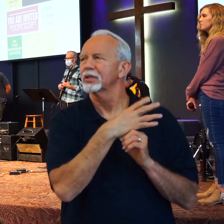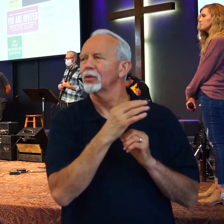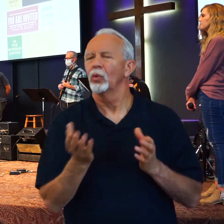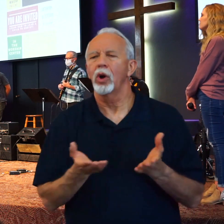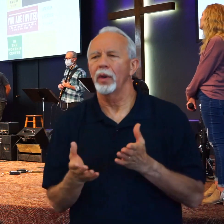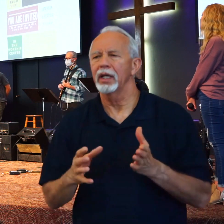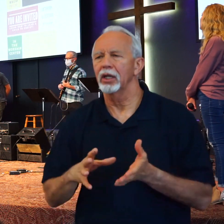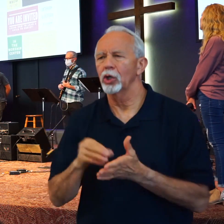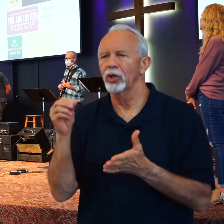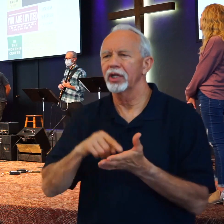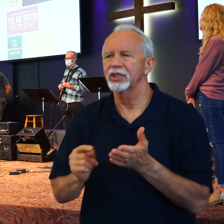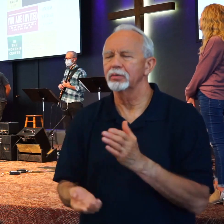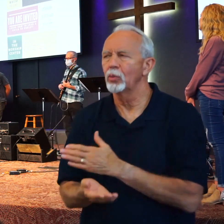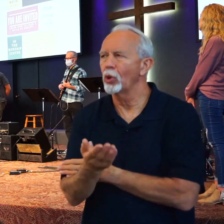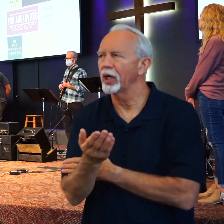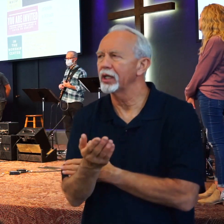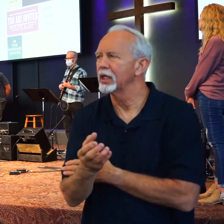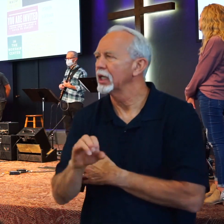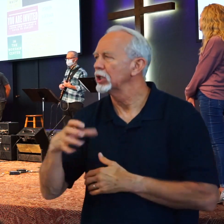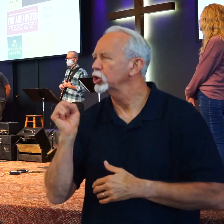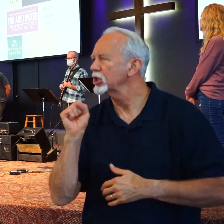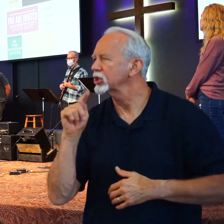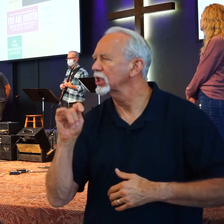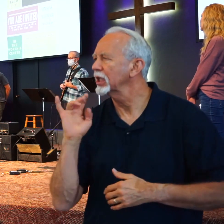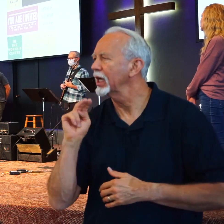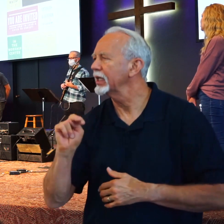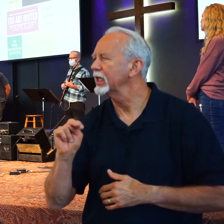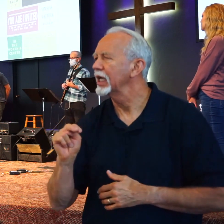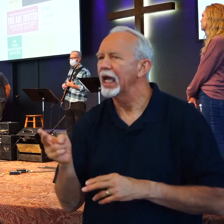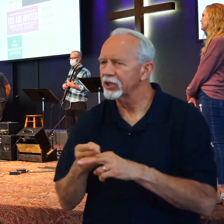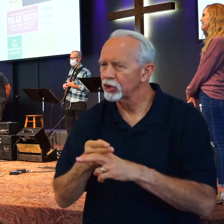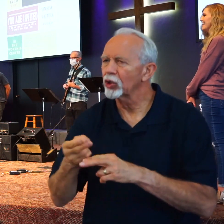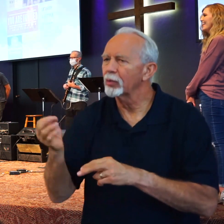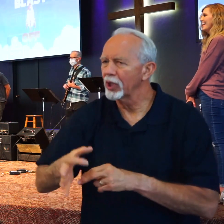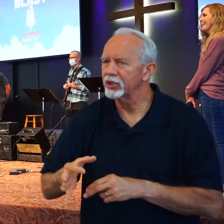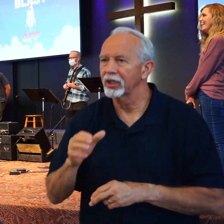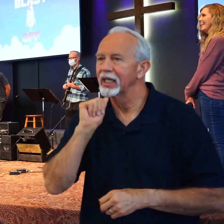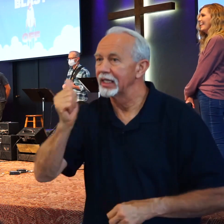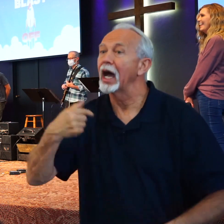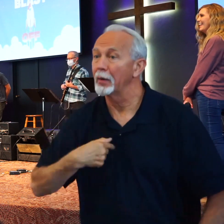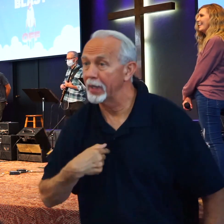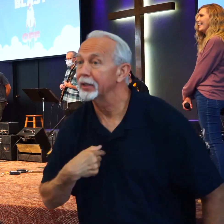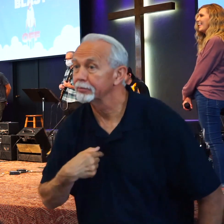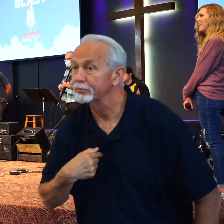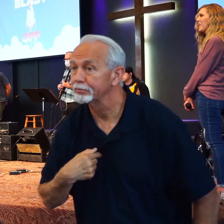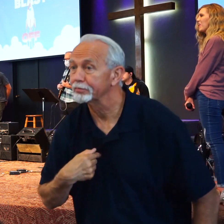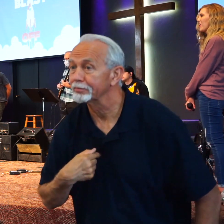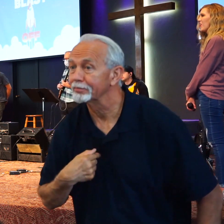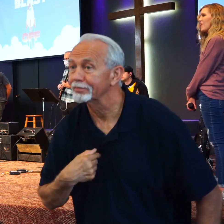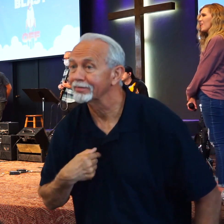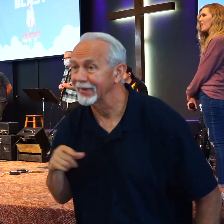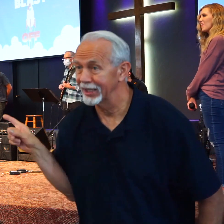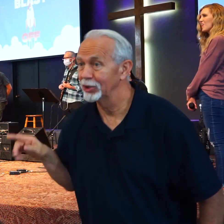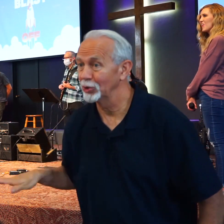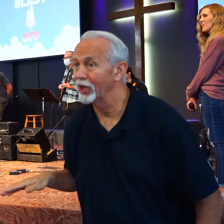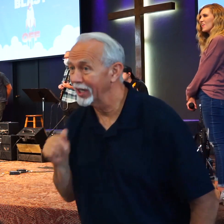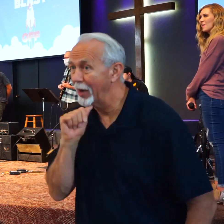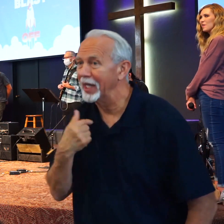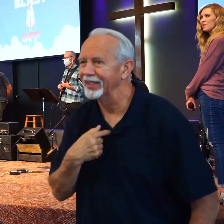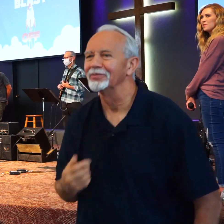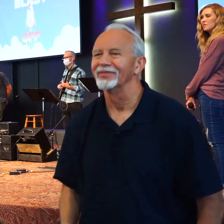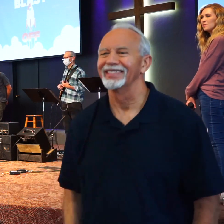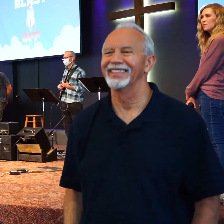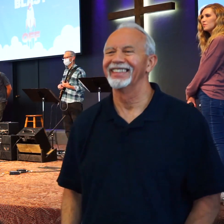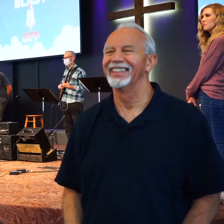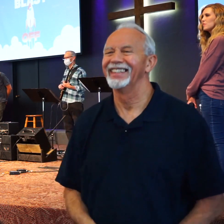morning is that actually Justin is the short preacher, not me. That's what we have learned this morning, if nothing else.